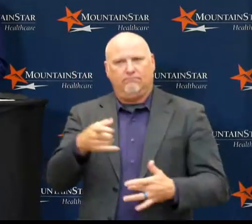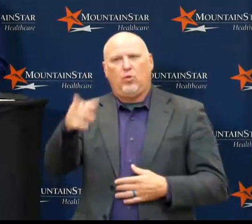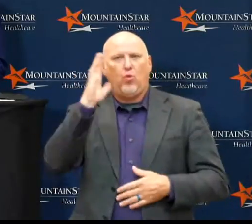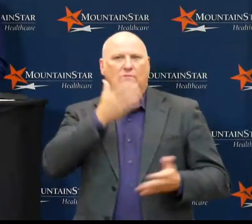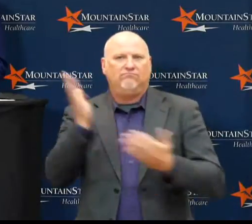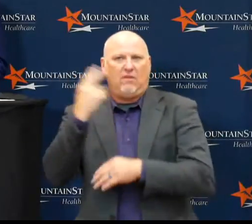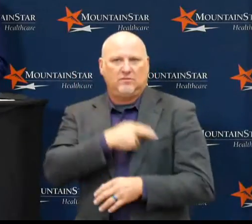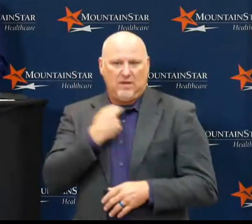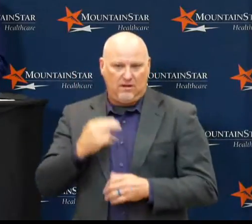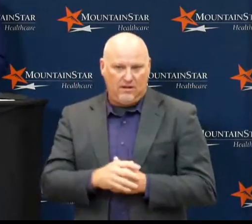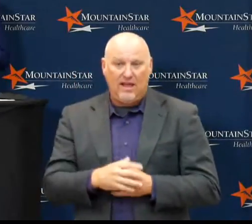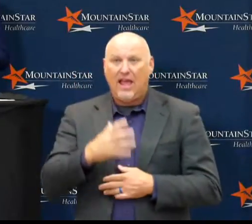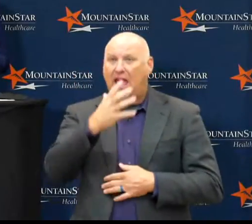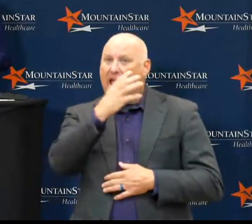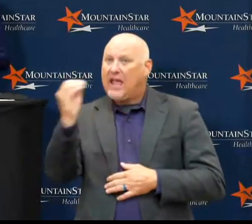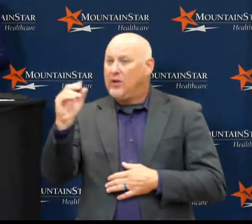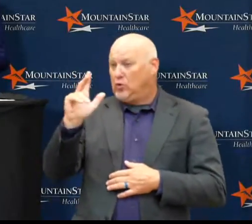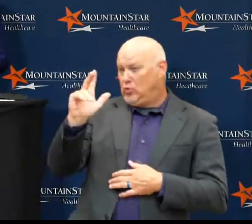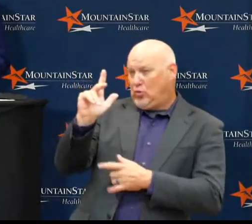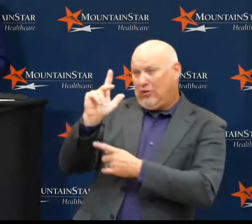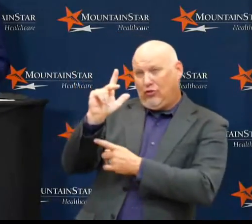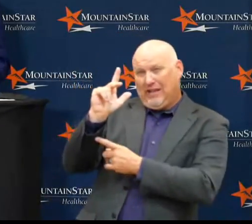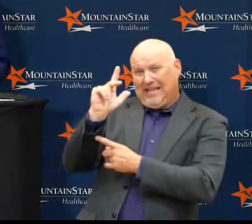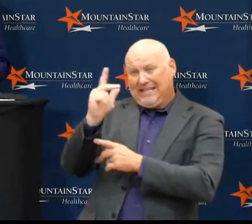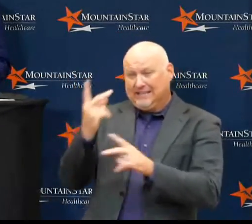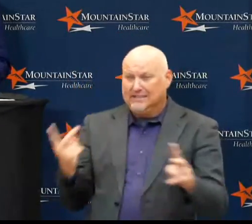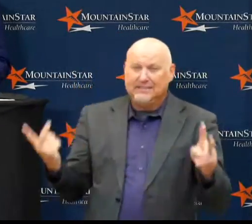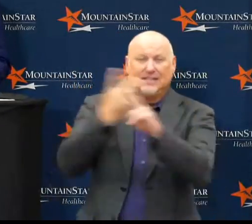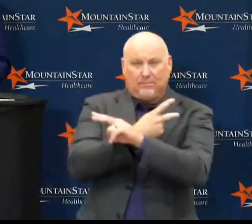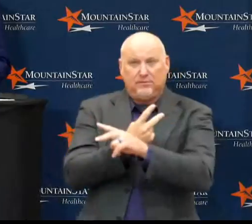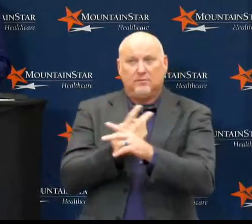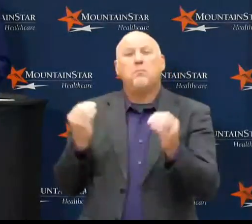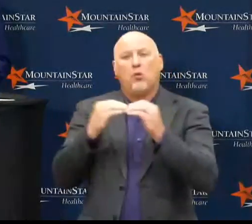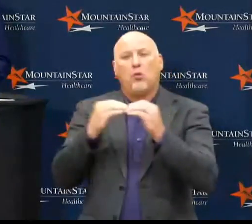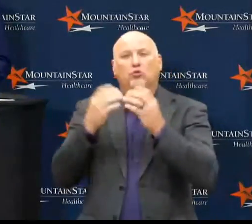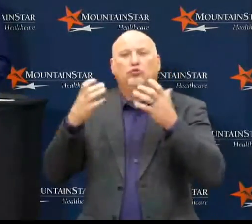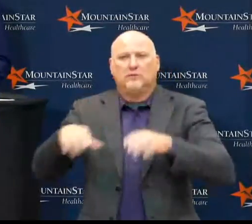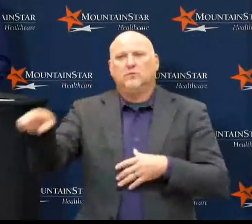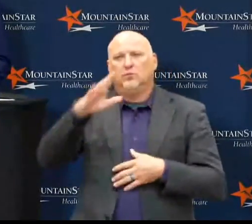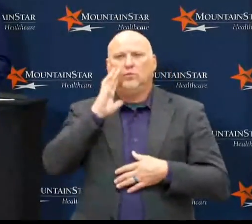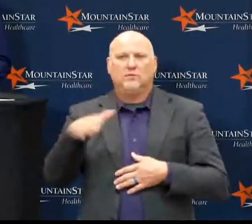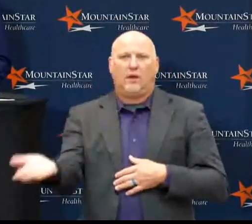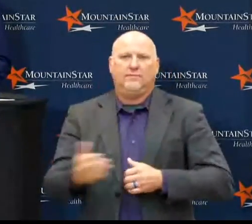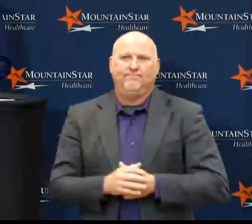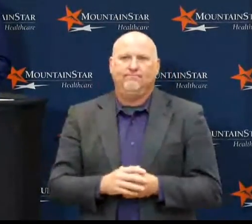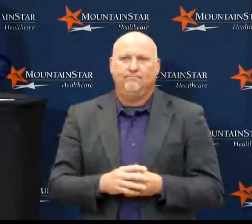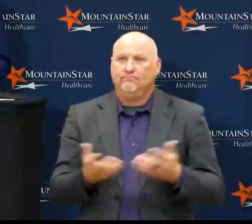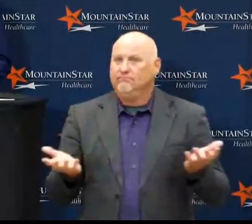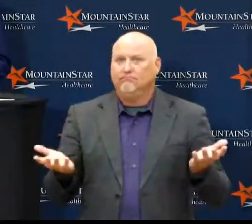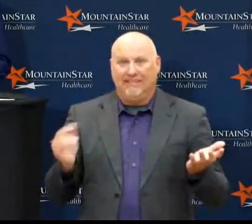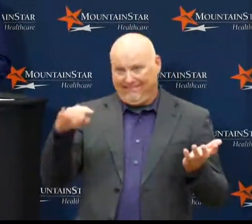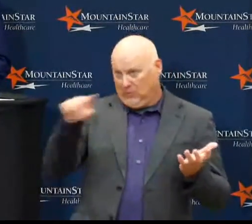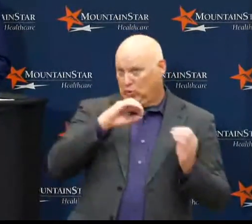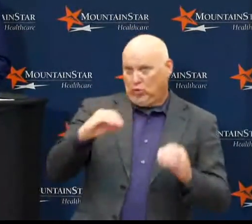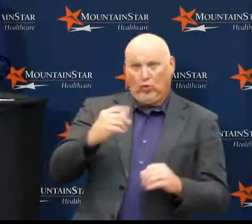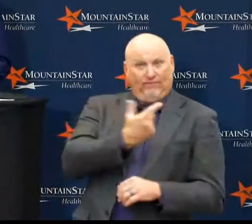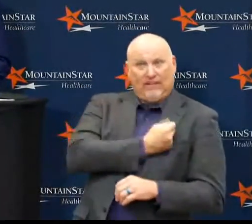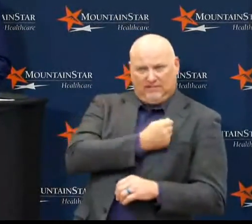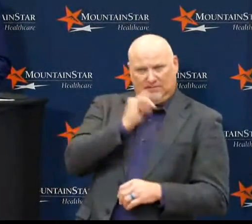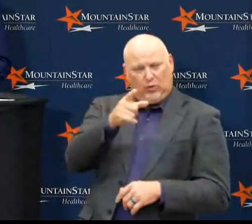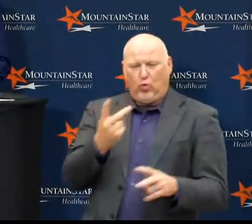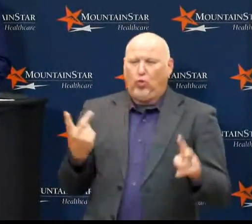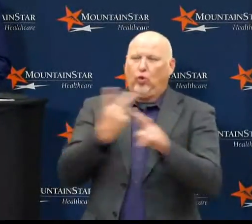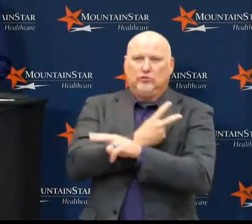unvaccinated people. We're also hearing more and more stories from families that decided not to get vaccinated and